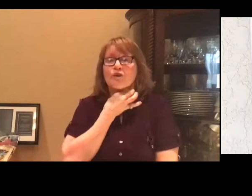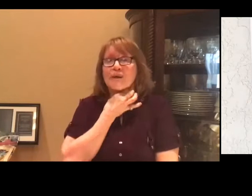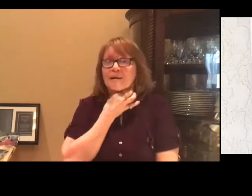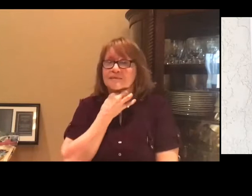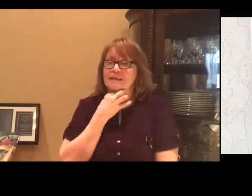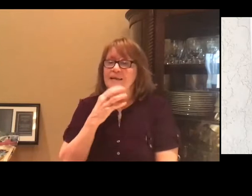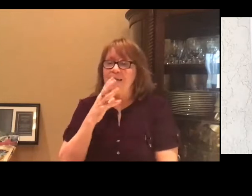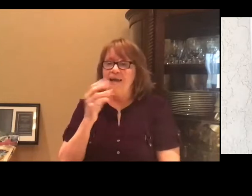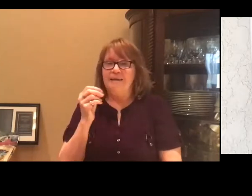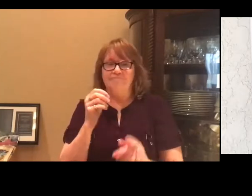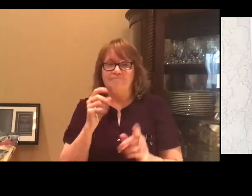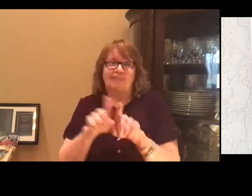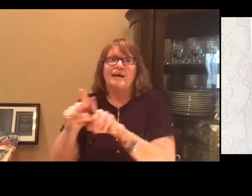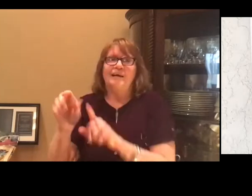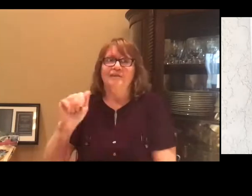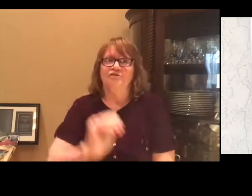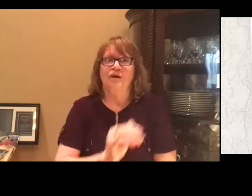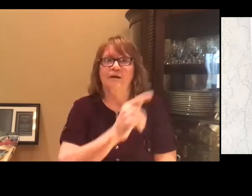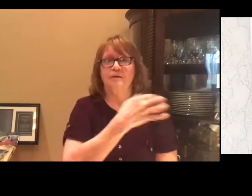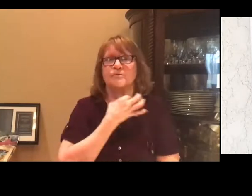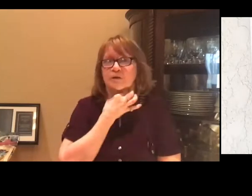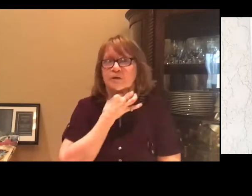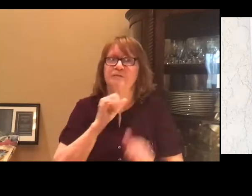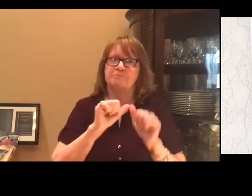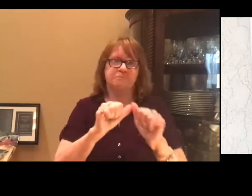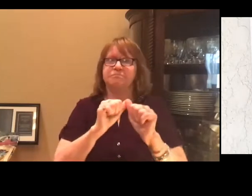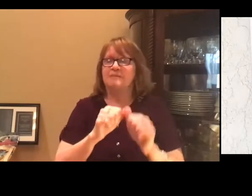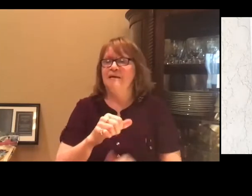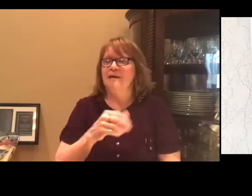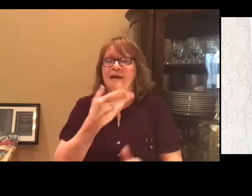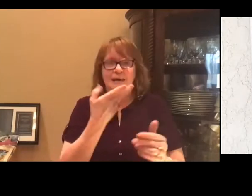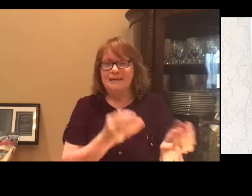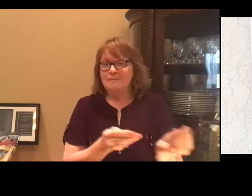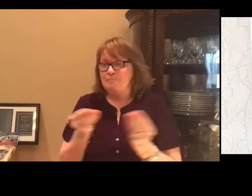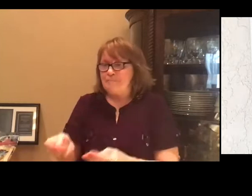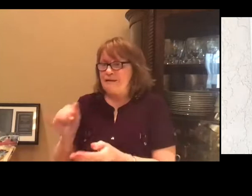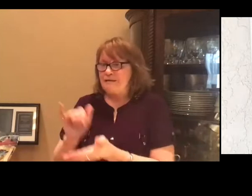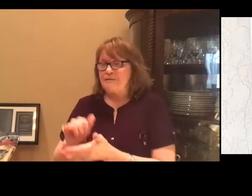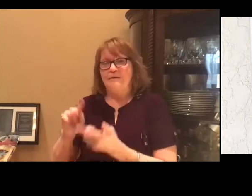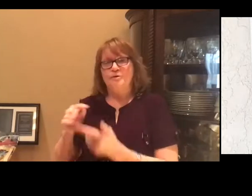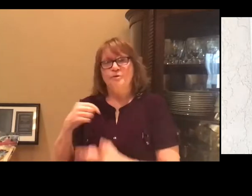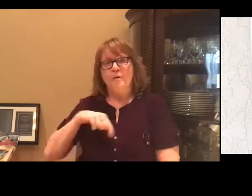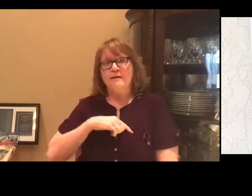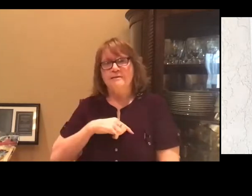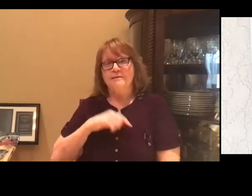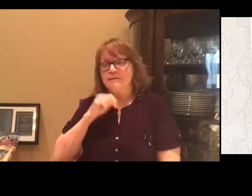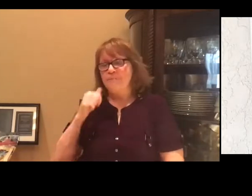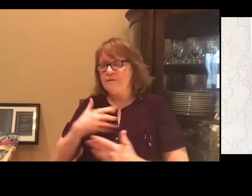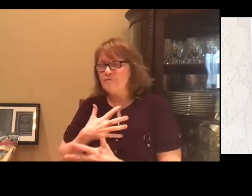and passed that on to us, and I'm grateful for that. He was very